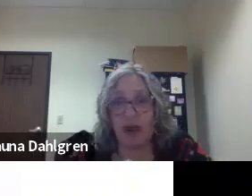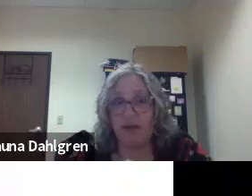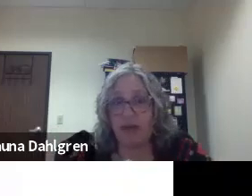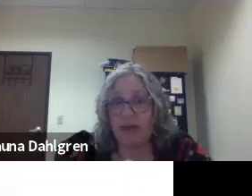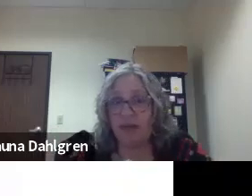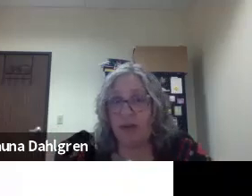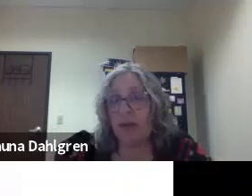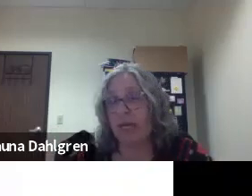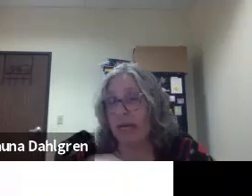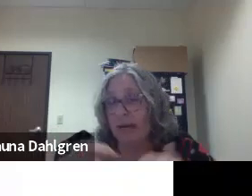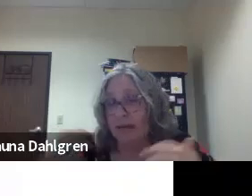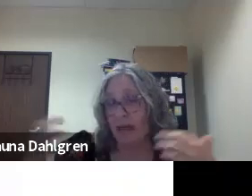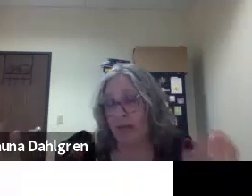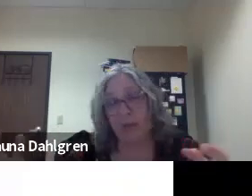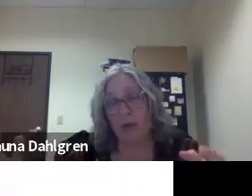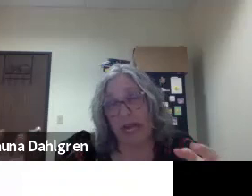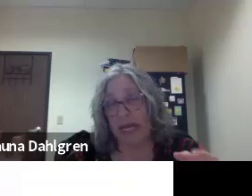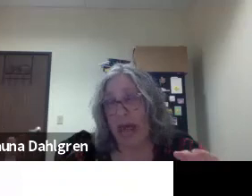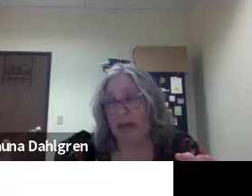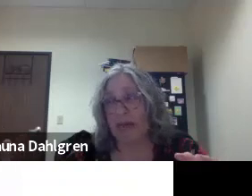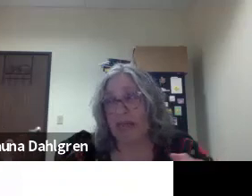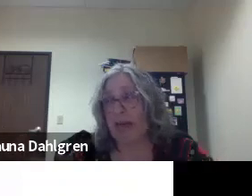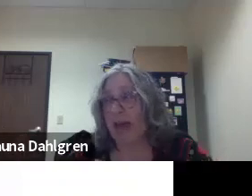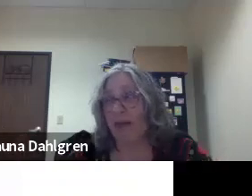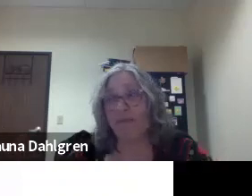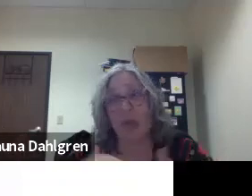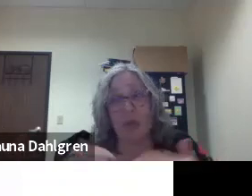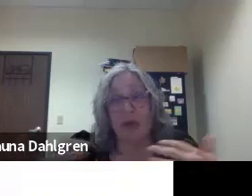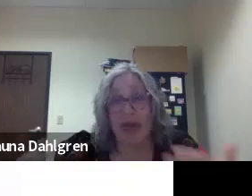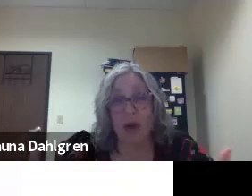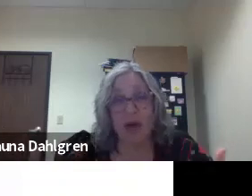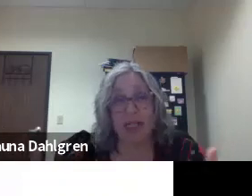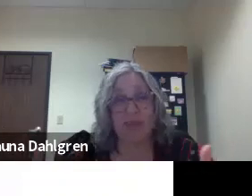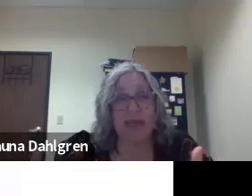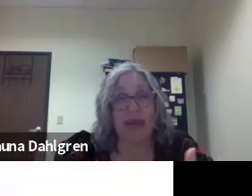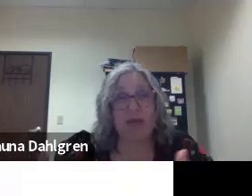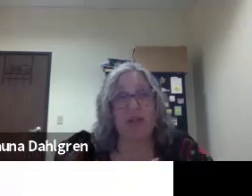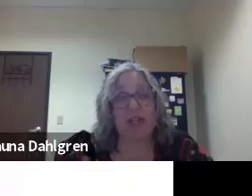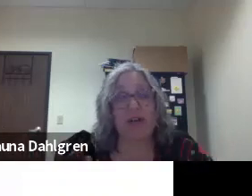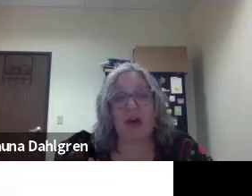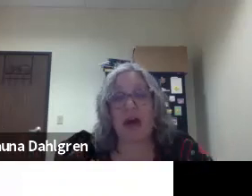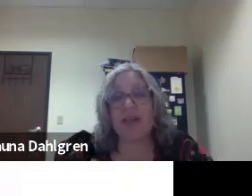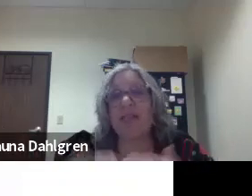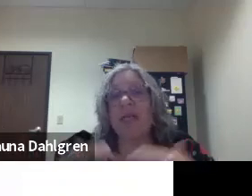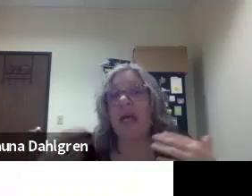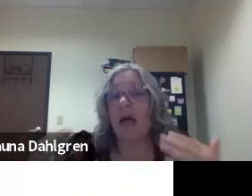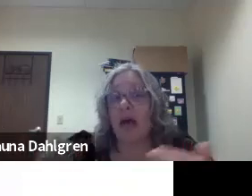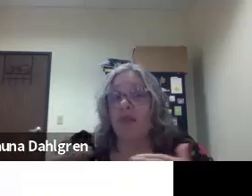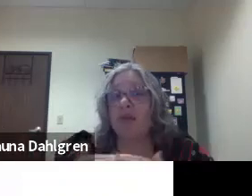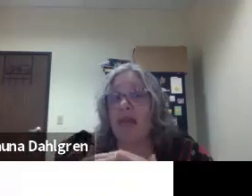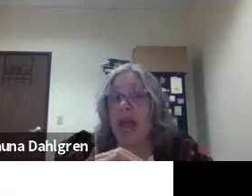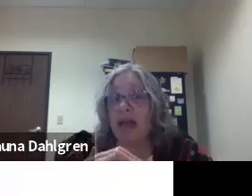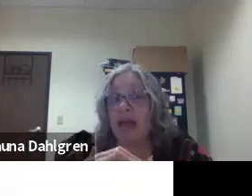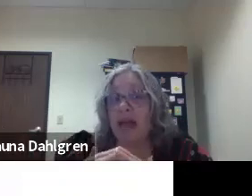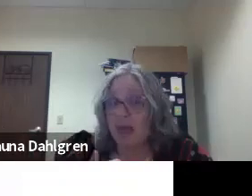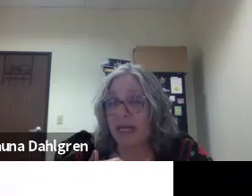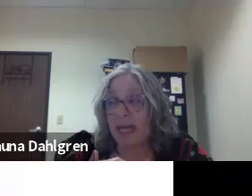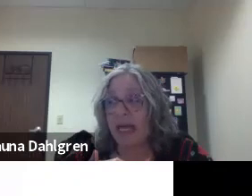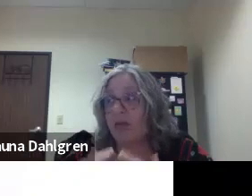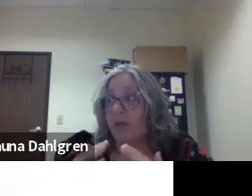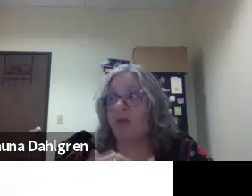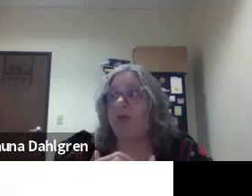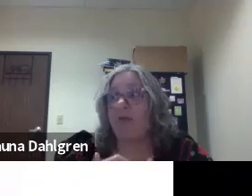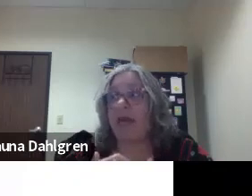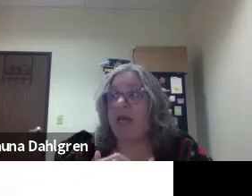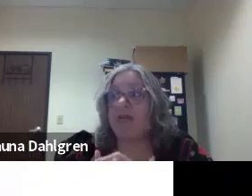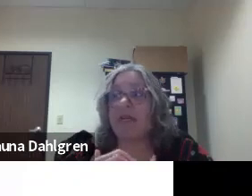federal poverty level. Some people can access that without a spend down or a share of cost. Others access